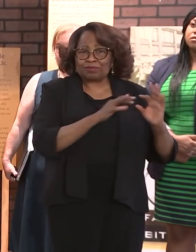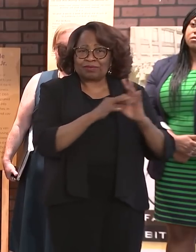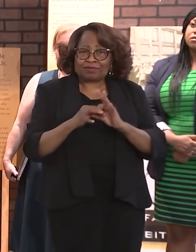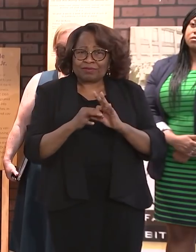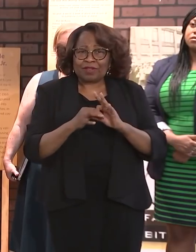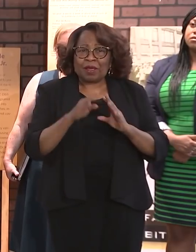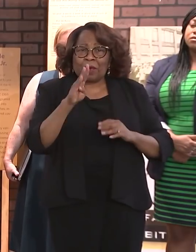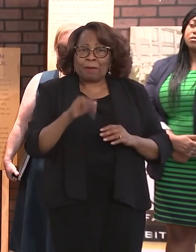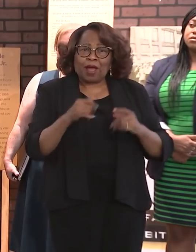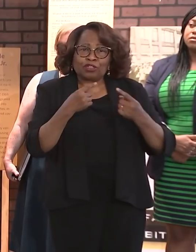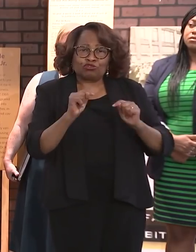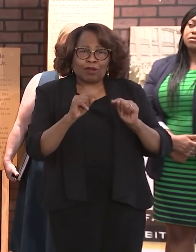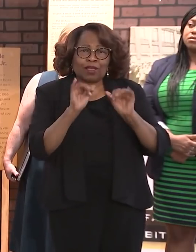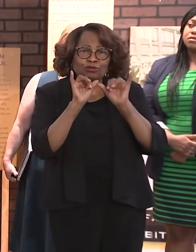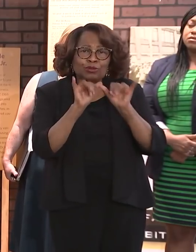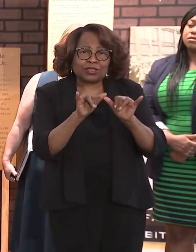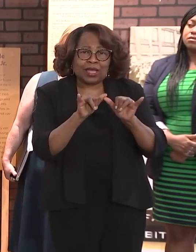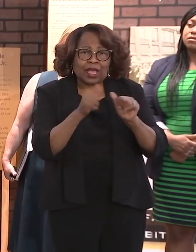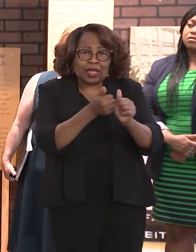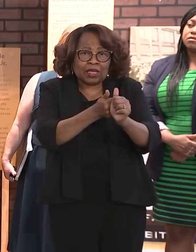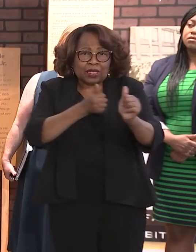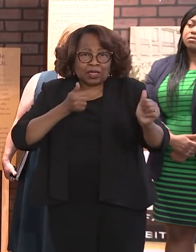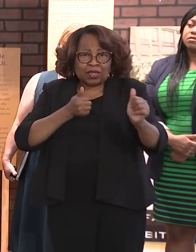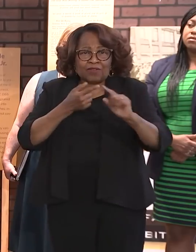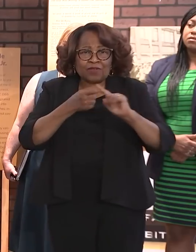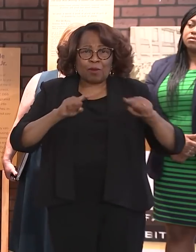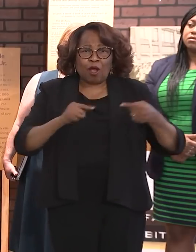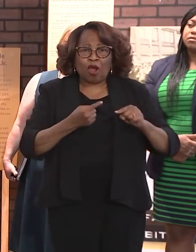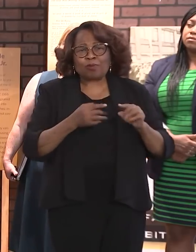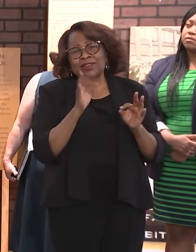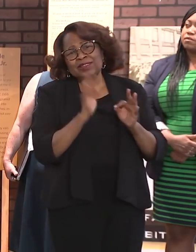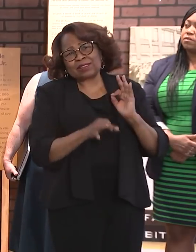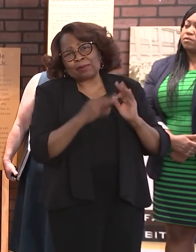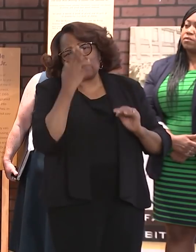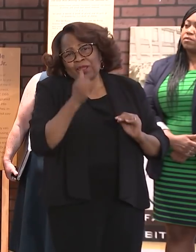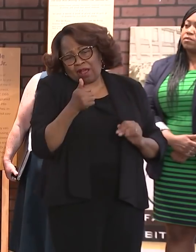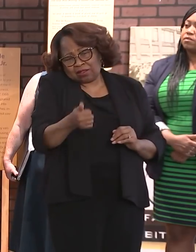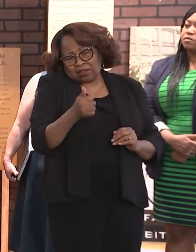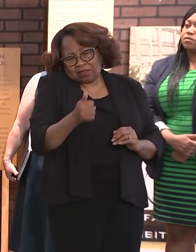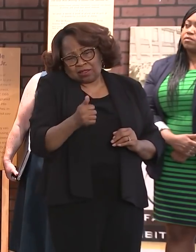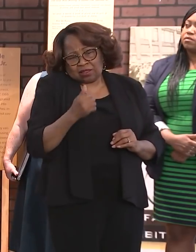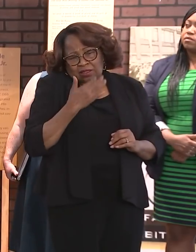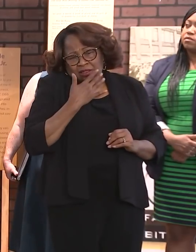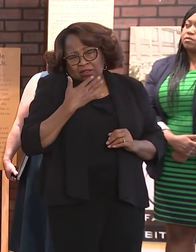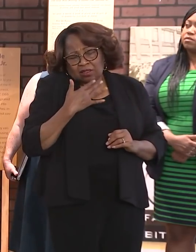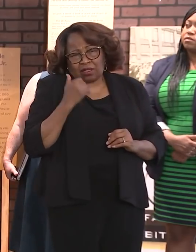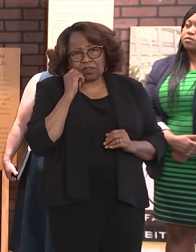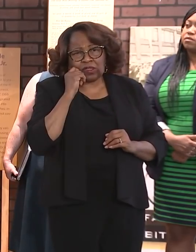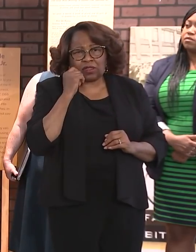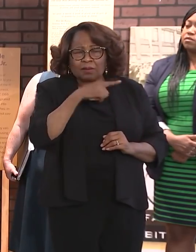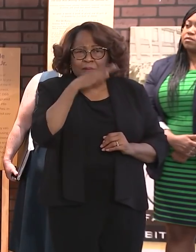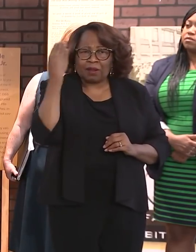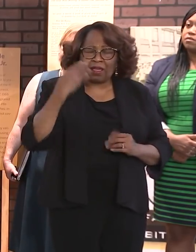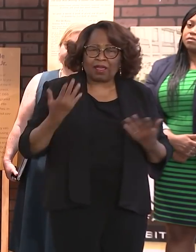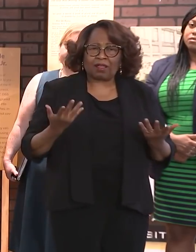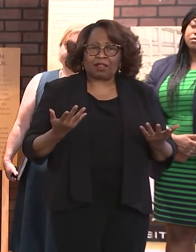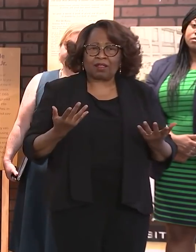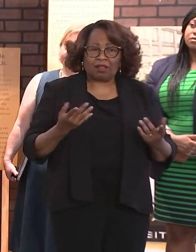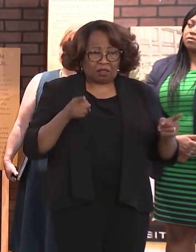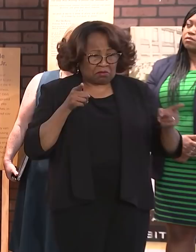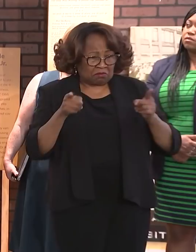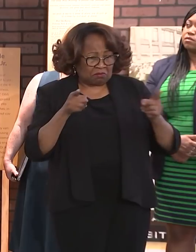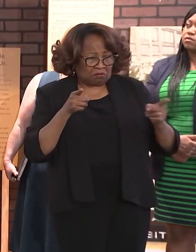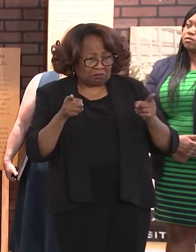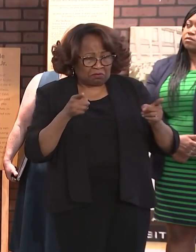defined by trying to stay out of harm's way simply because they were Black. They both had